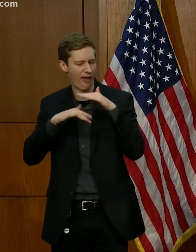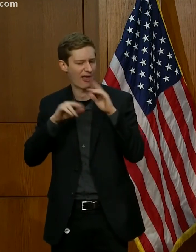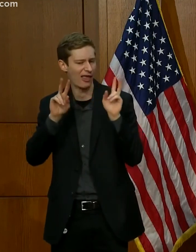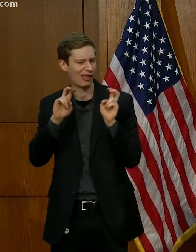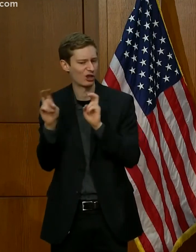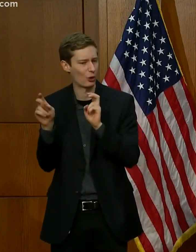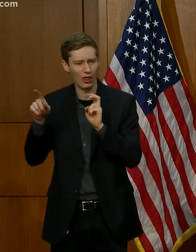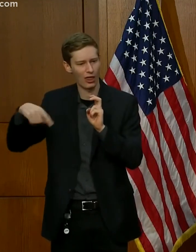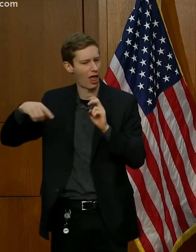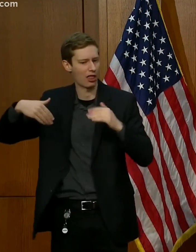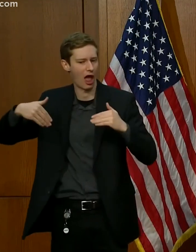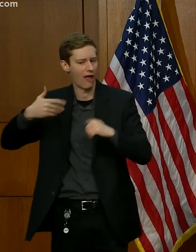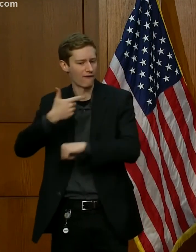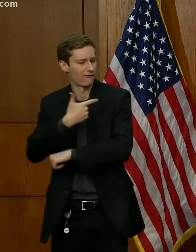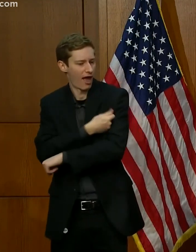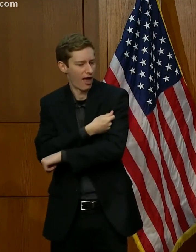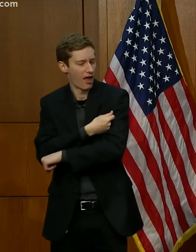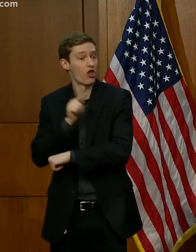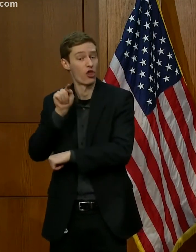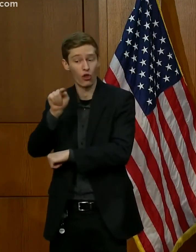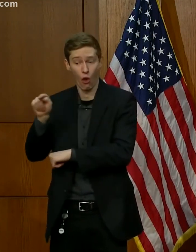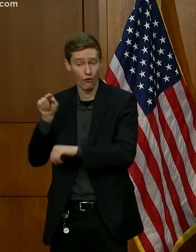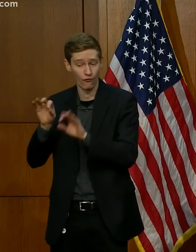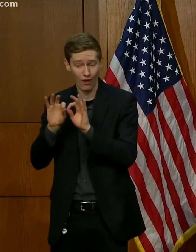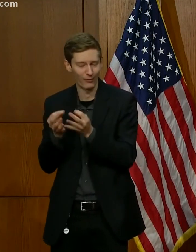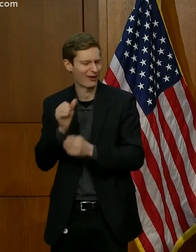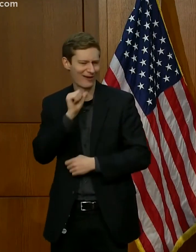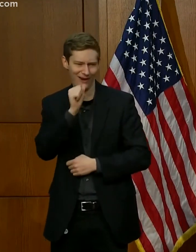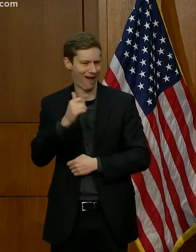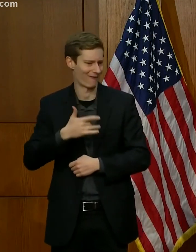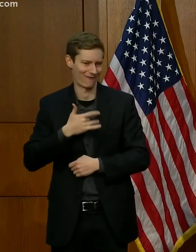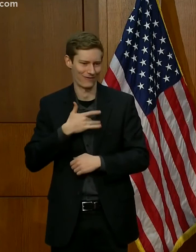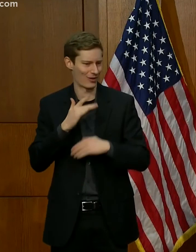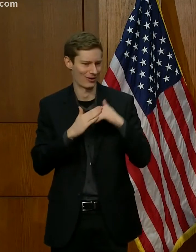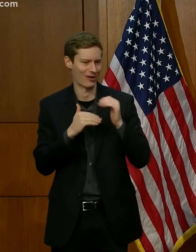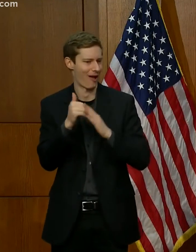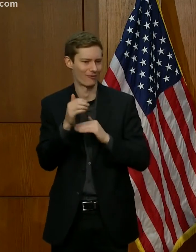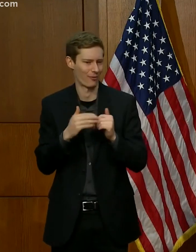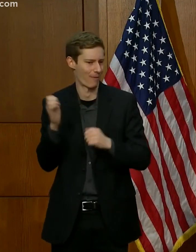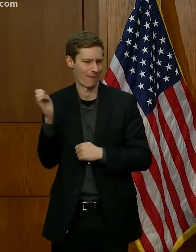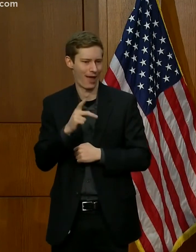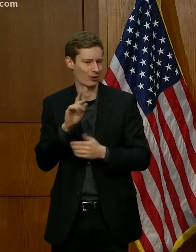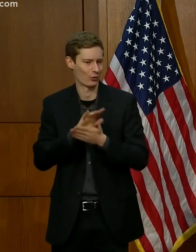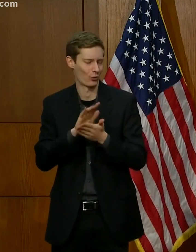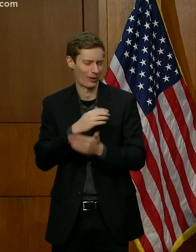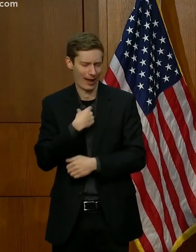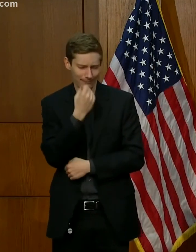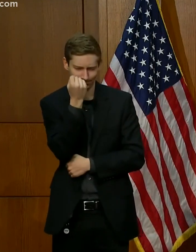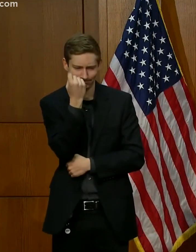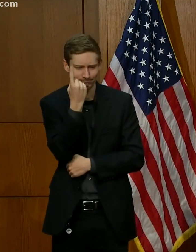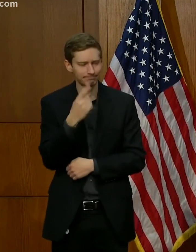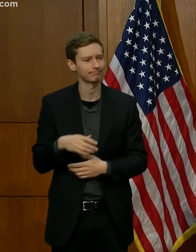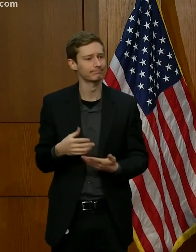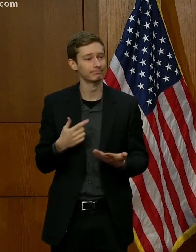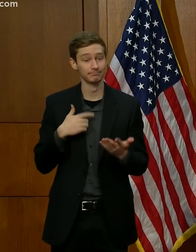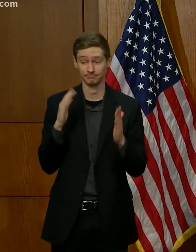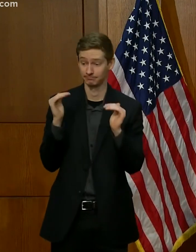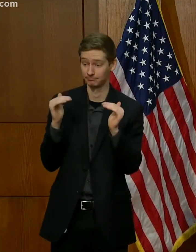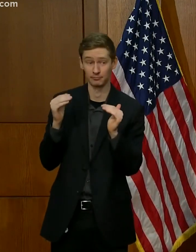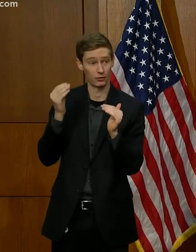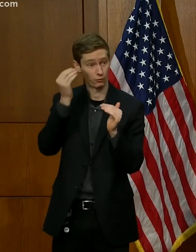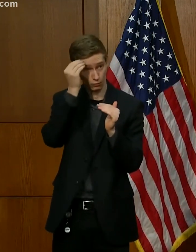yet. So those families are not going to feel comfortable sending their children back in school. I get that, but I'm just hopeful that if we give factual